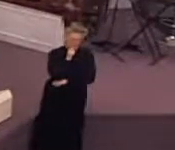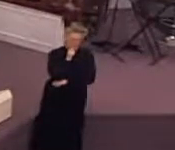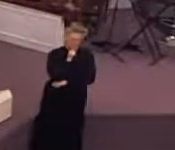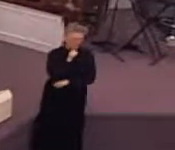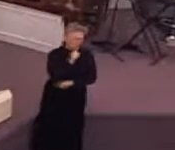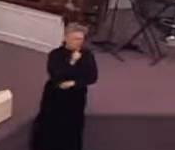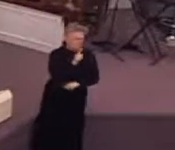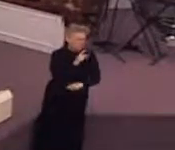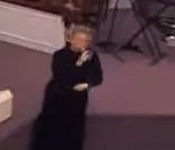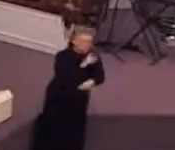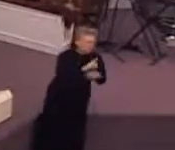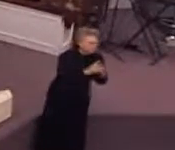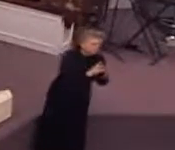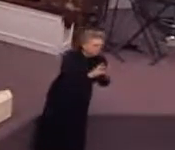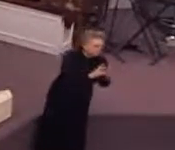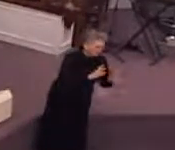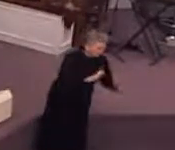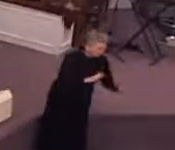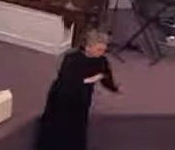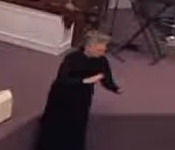I'm not really talking about the weather here either.